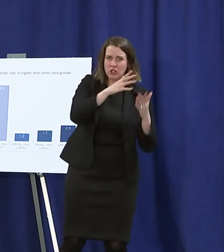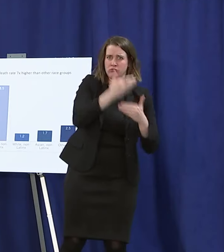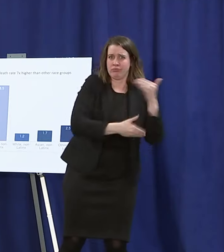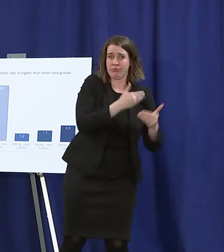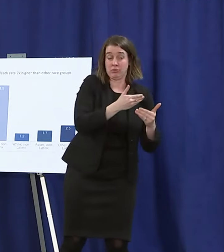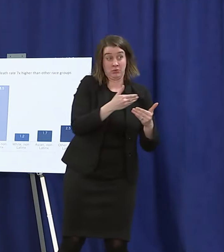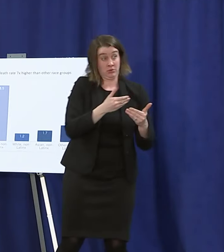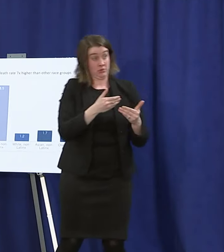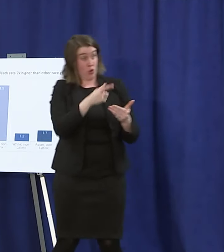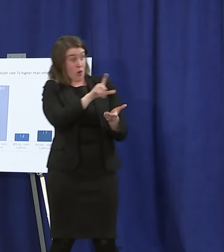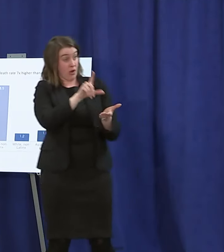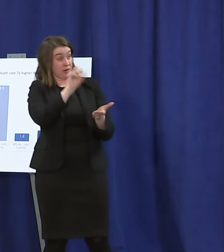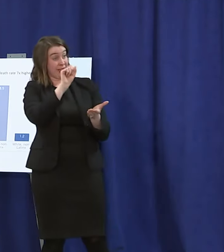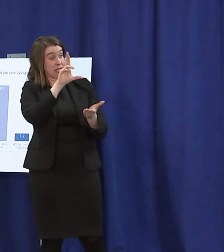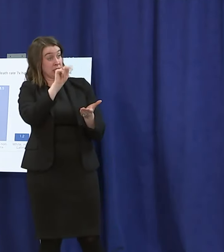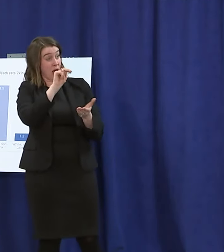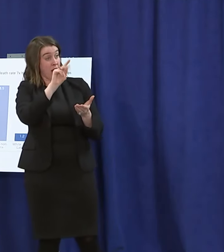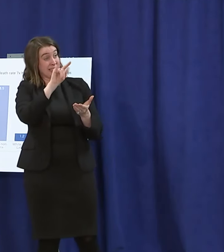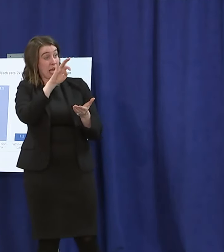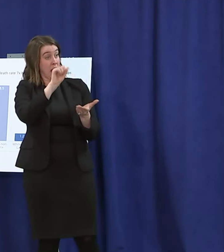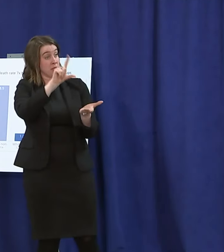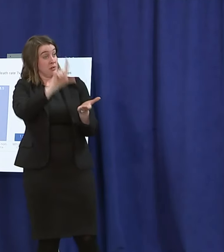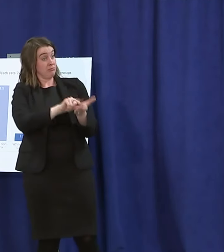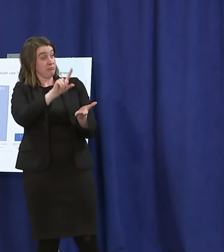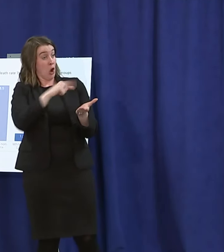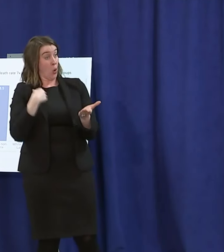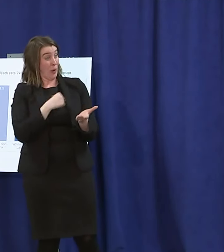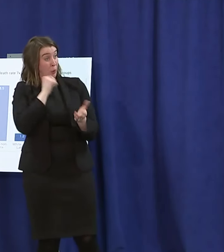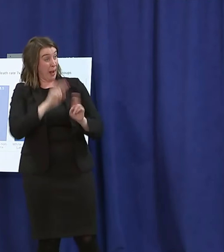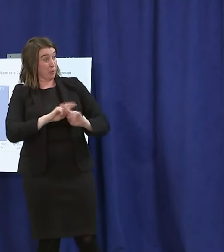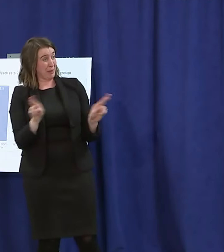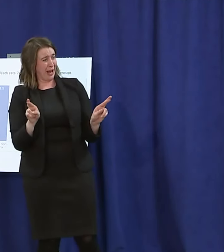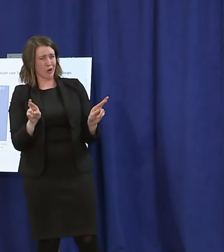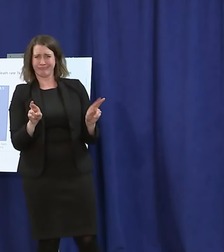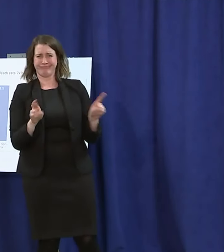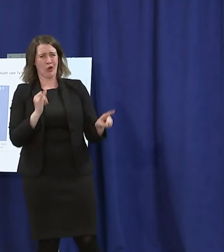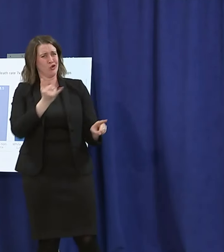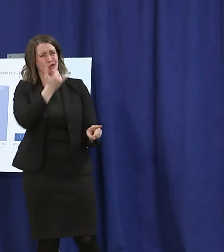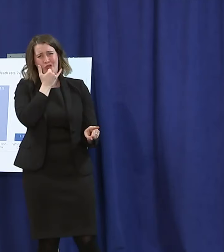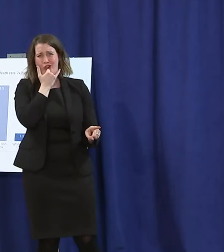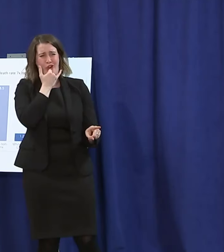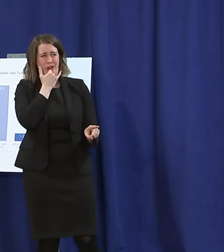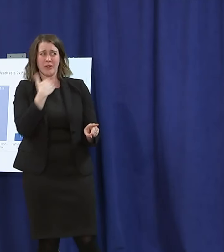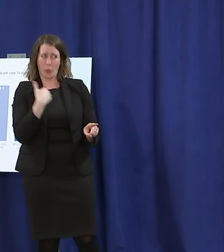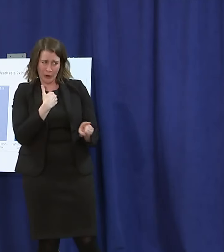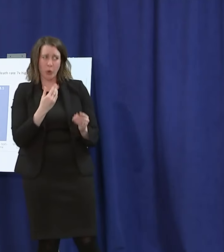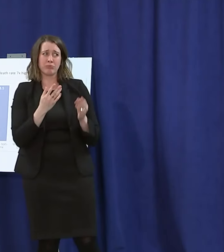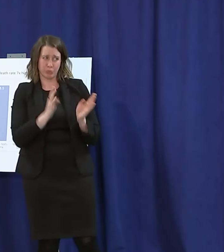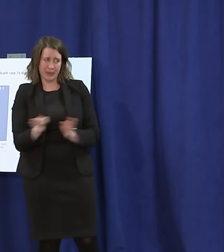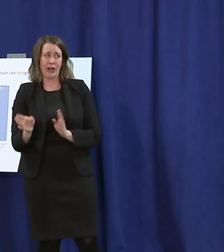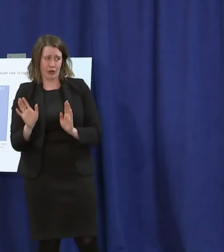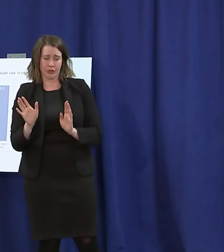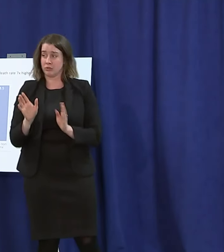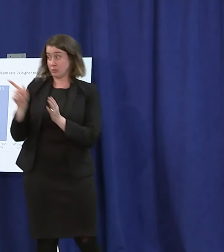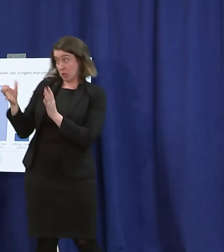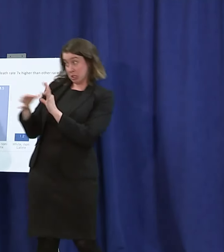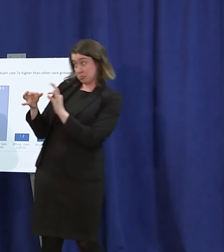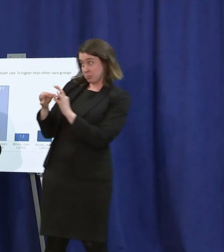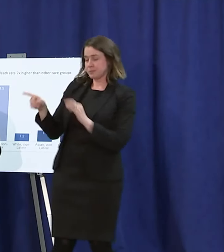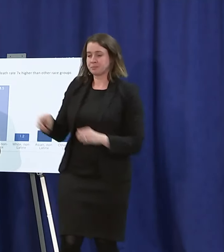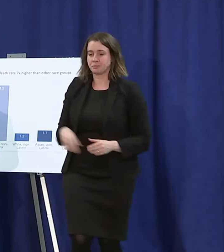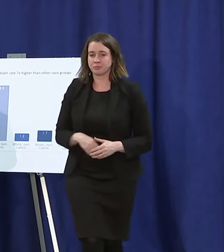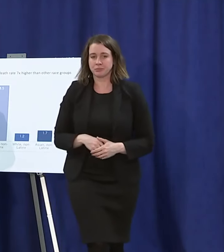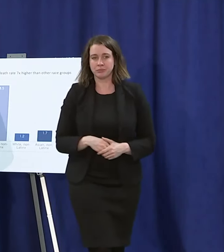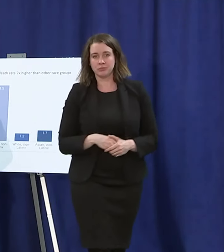is completely missing the mark. And Doctor, I don't know if you want to add to that. I do actually. You know, I did not have the